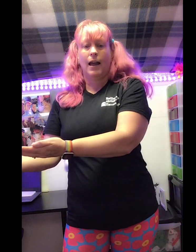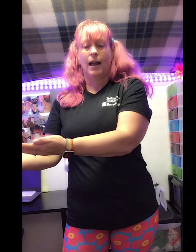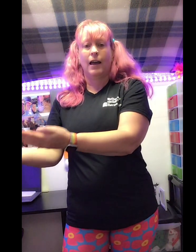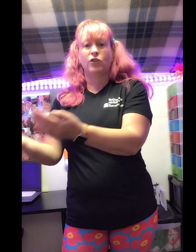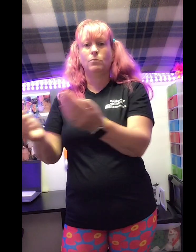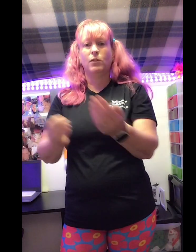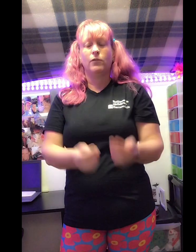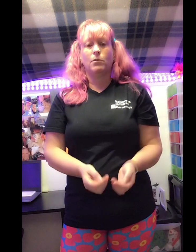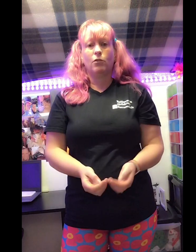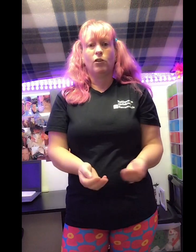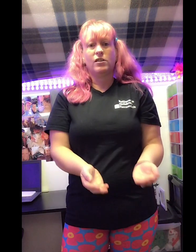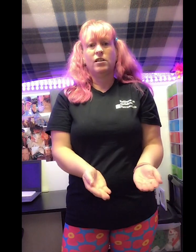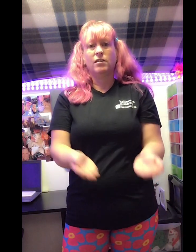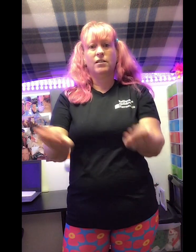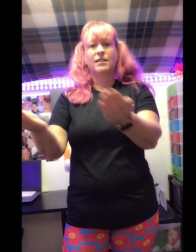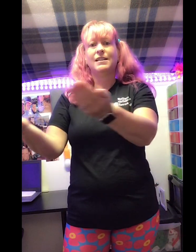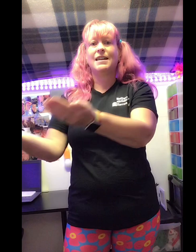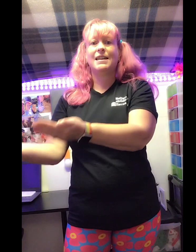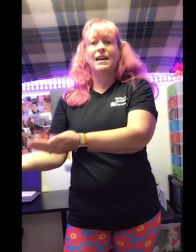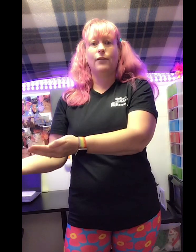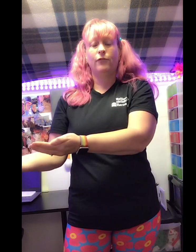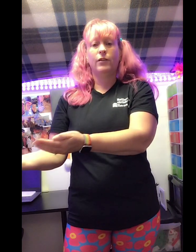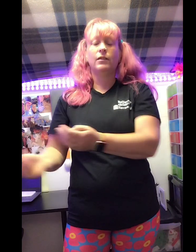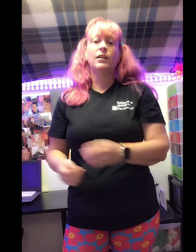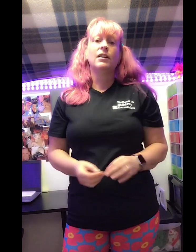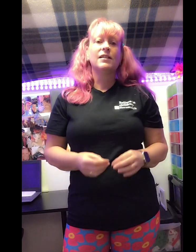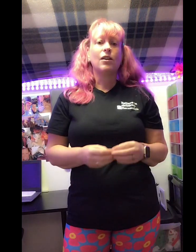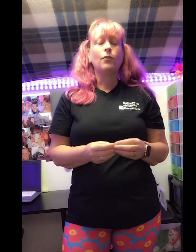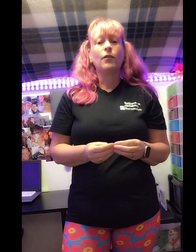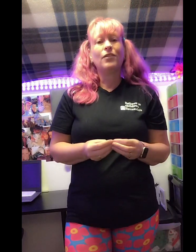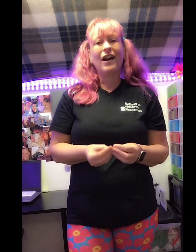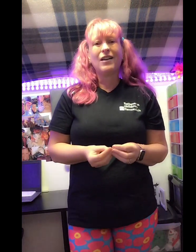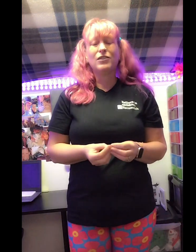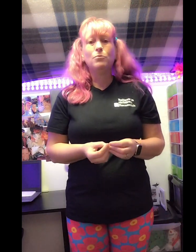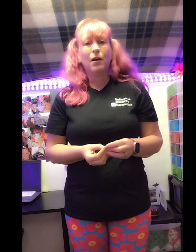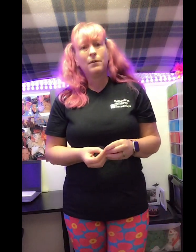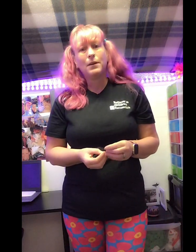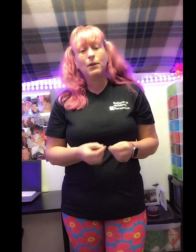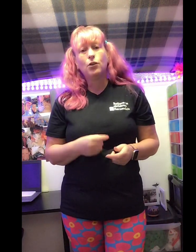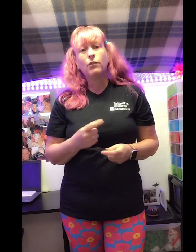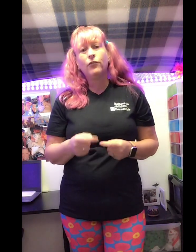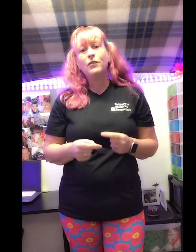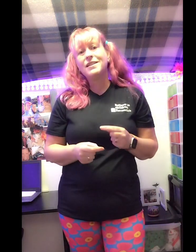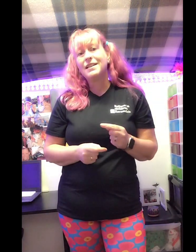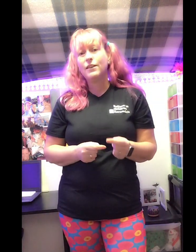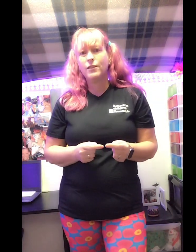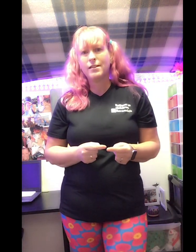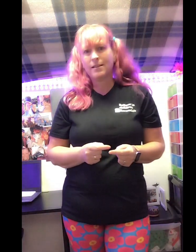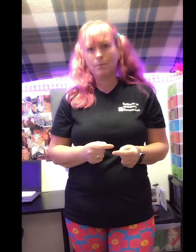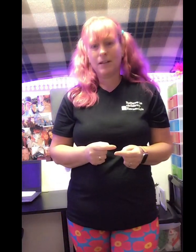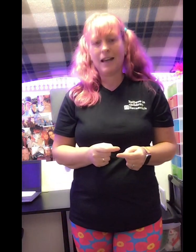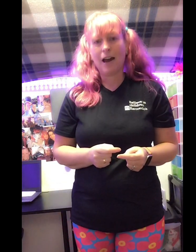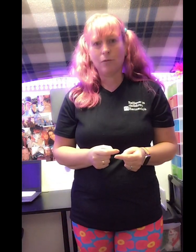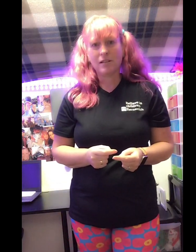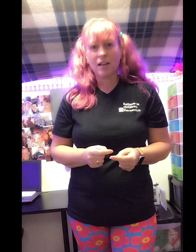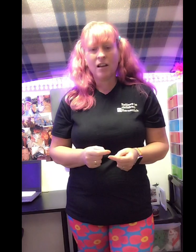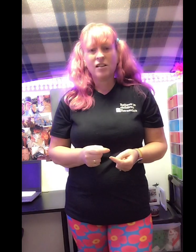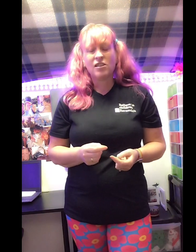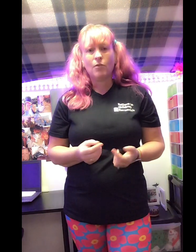and you move them across. Give. So that you might be when you're referring to giving to somebody else. So it